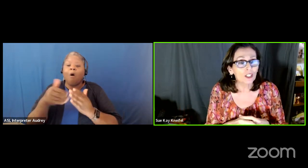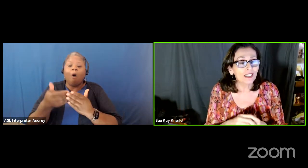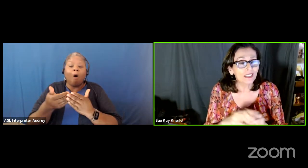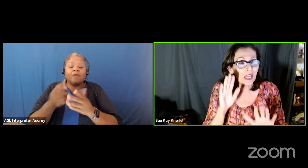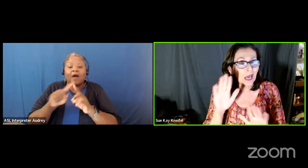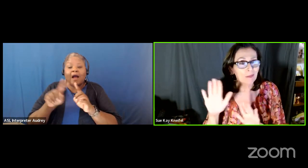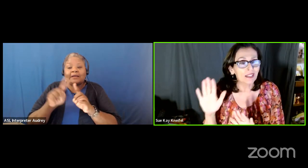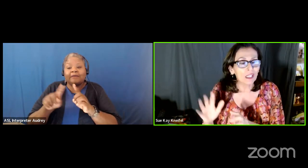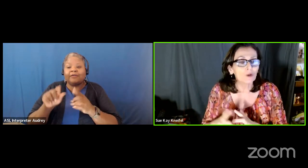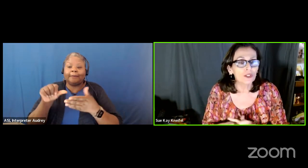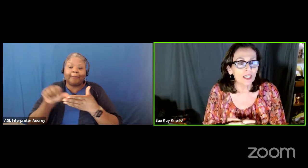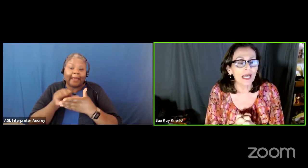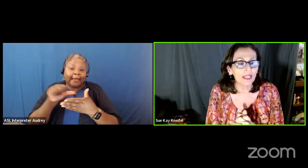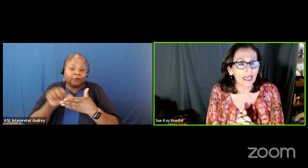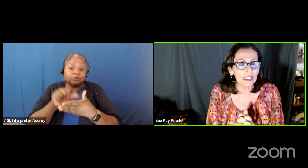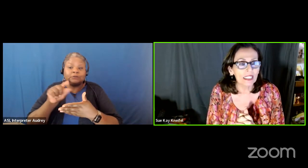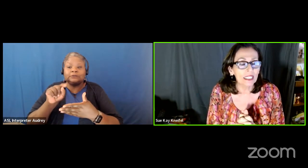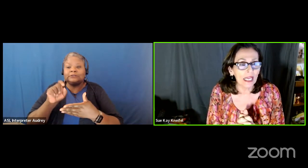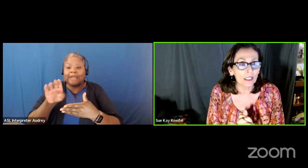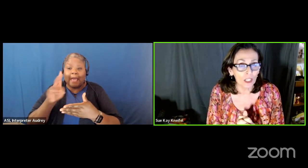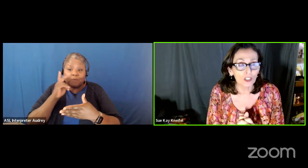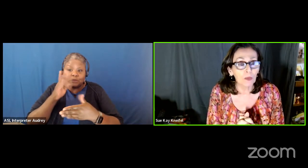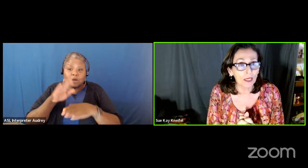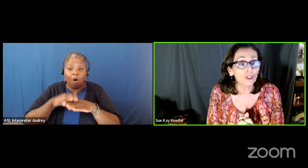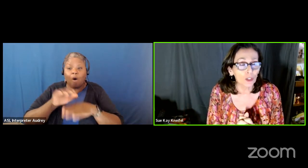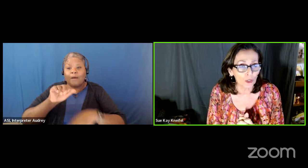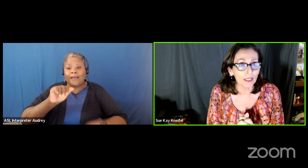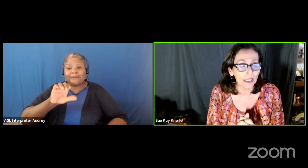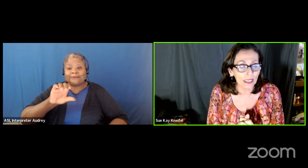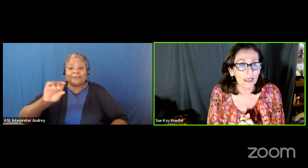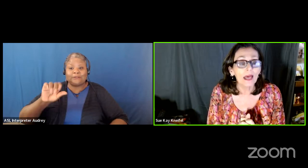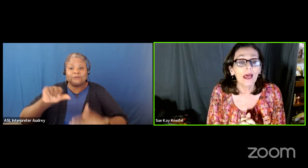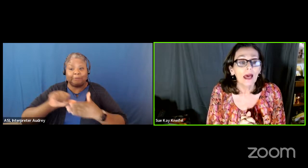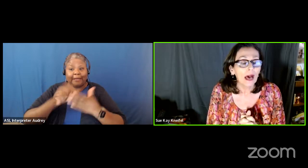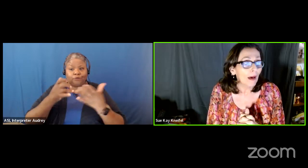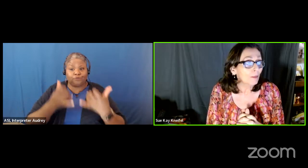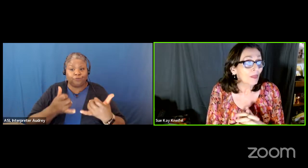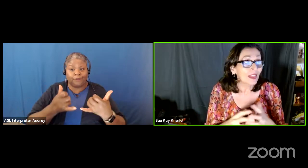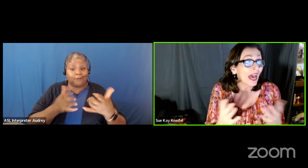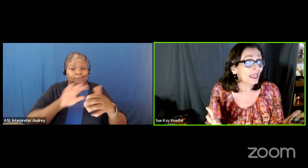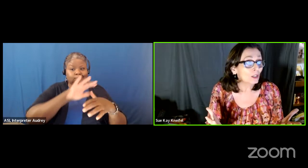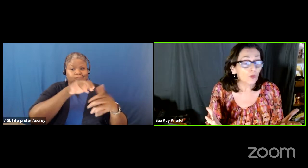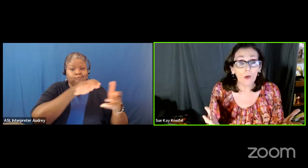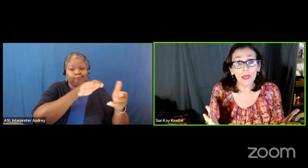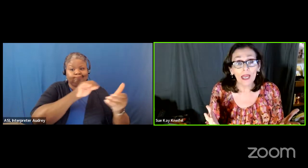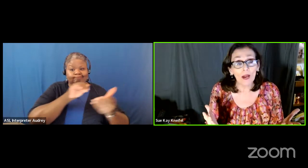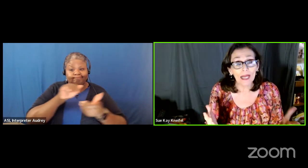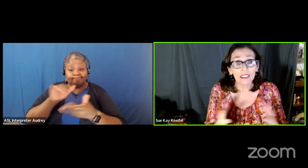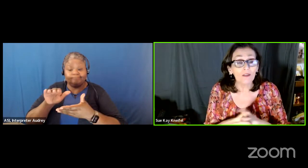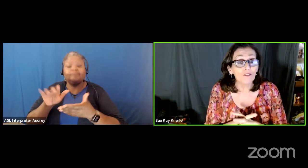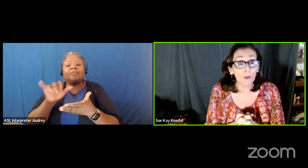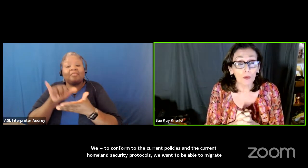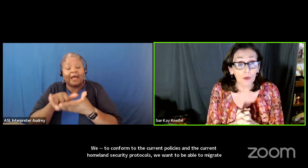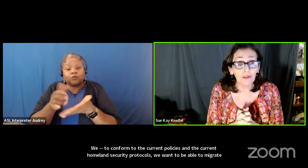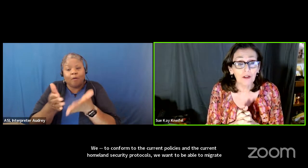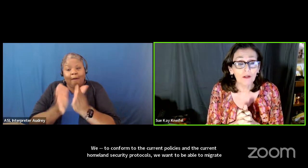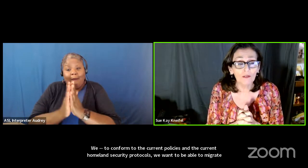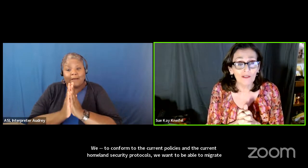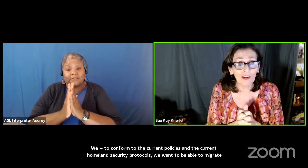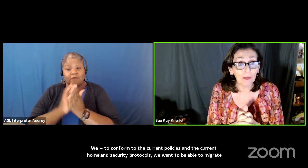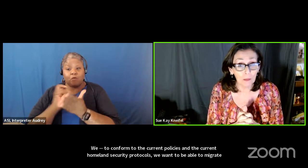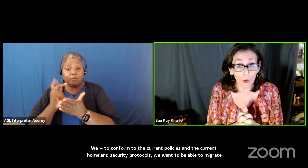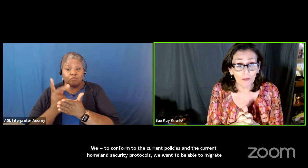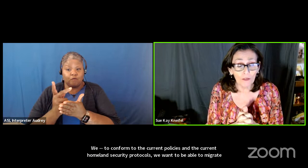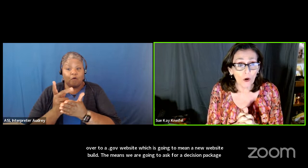different pages and tabs that you see on the ACDHH page currently. That is what we are asking for